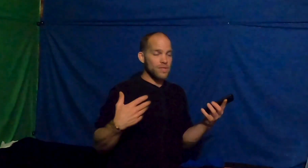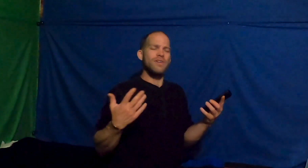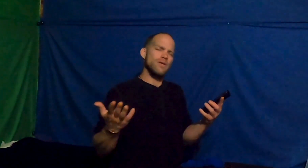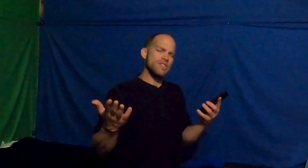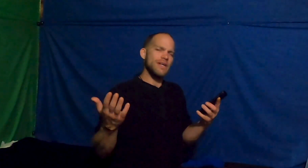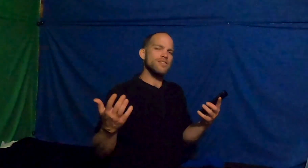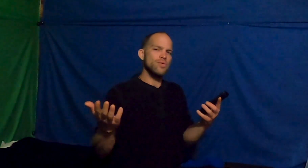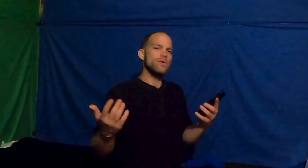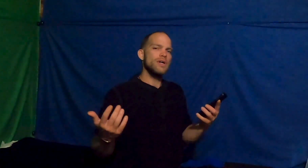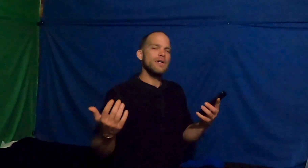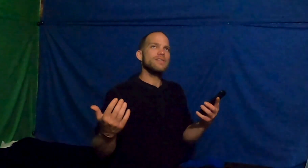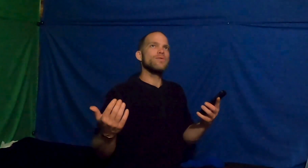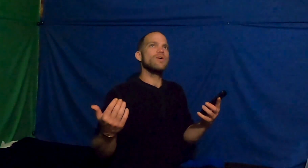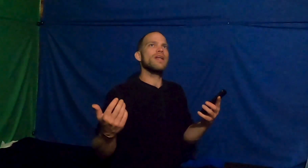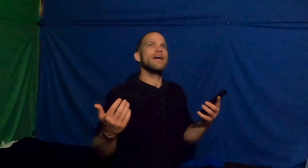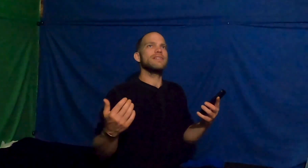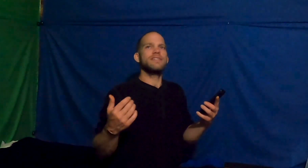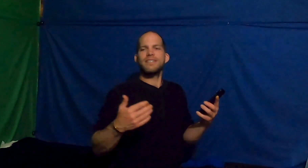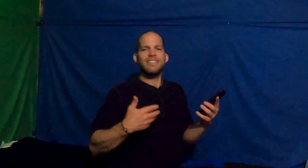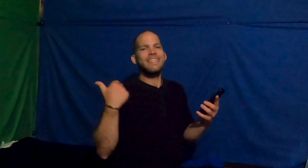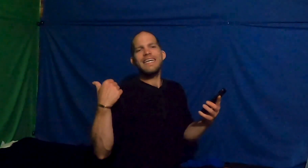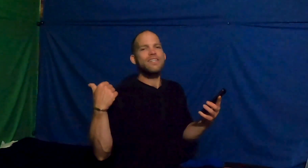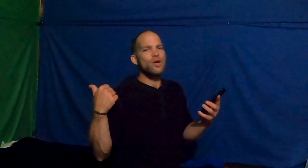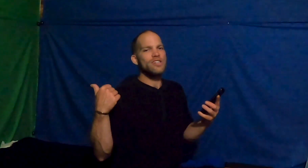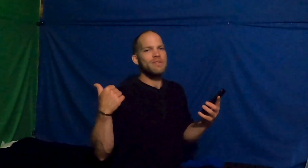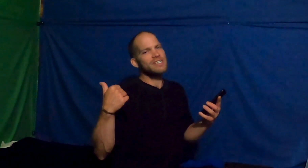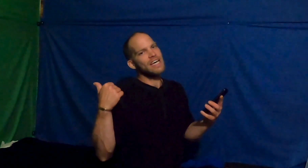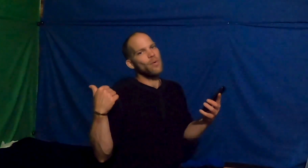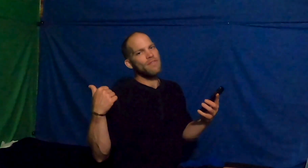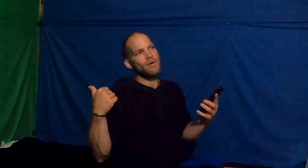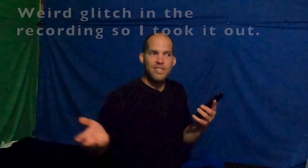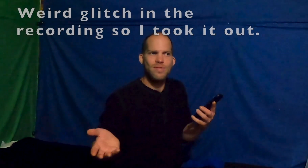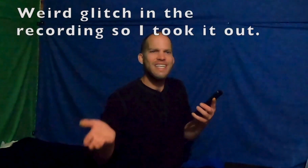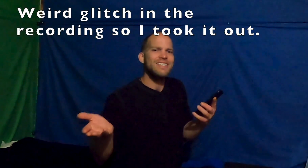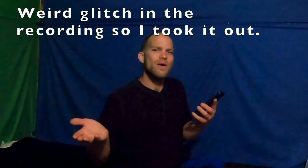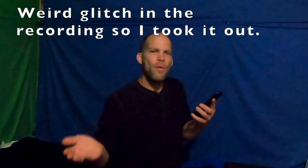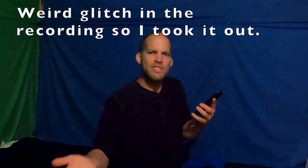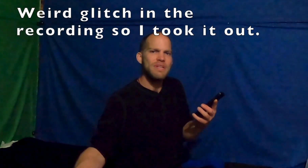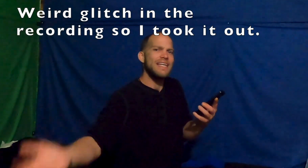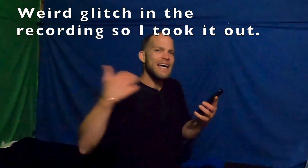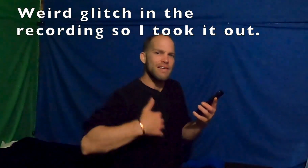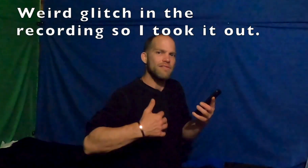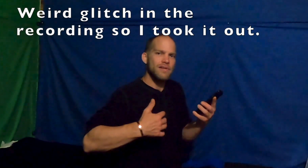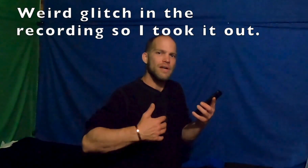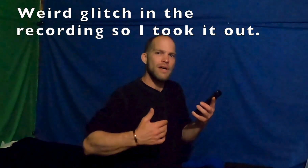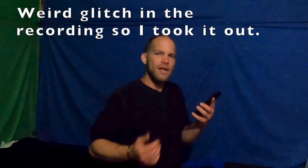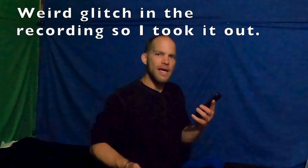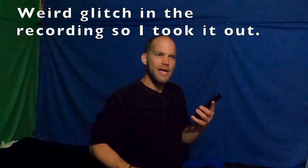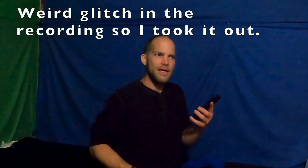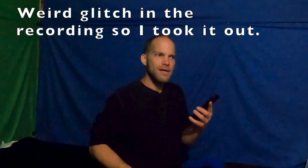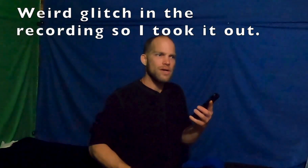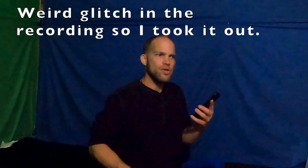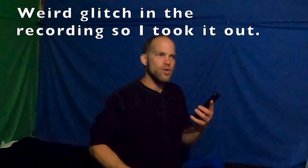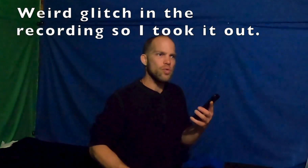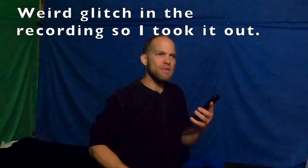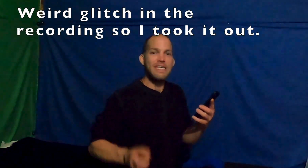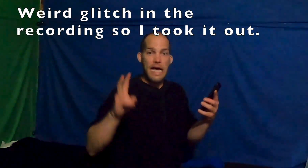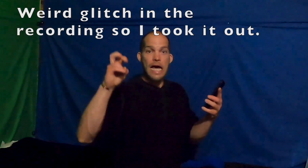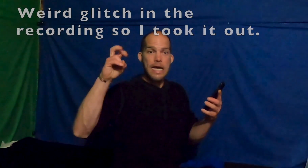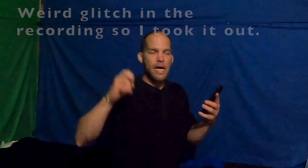what I'm saying? To not let, because D doesn't always mean to take away from. So D doesn't always mean negative. Like to be dead